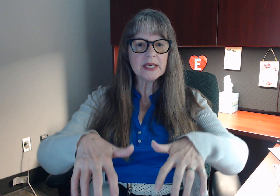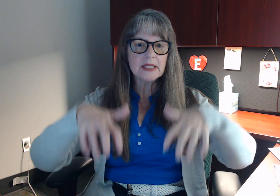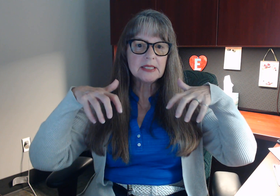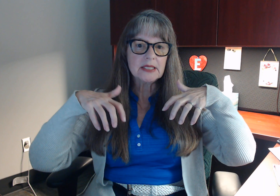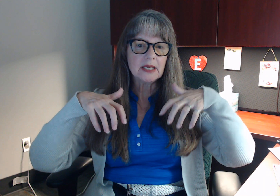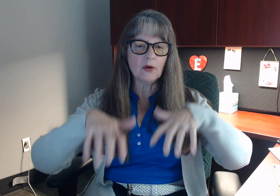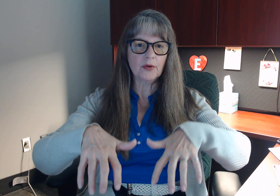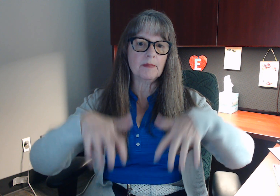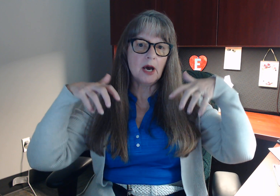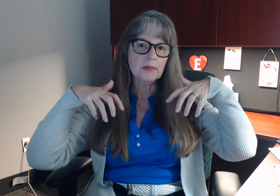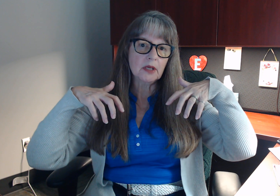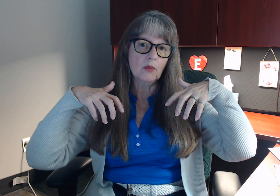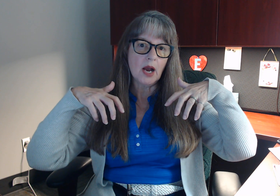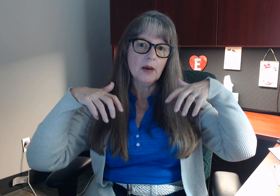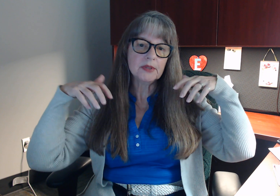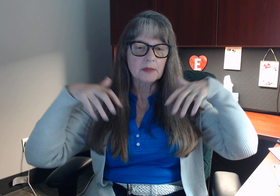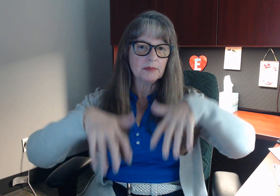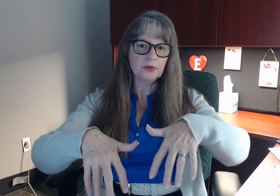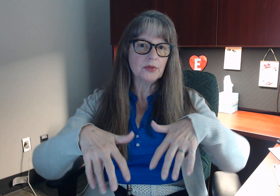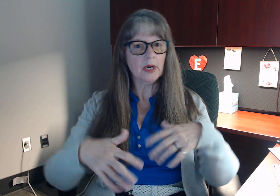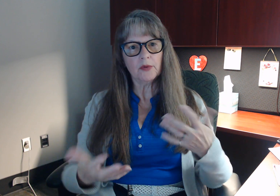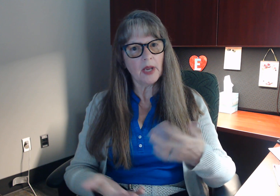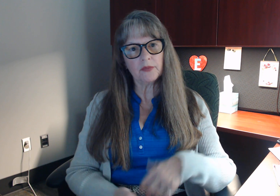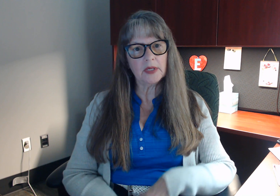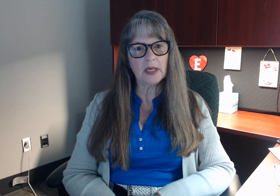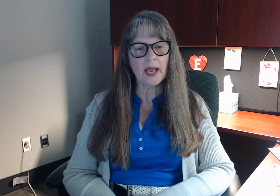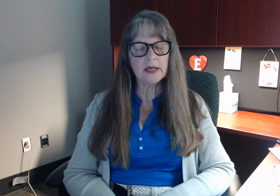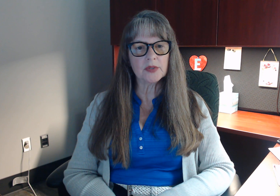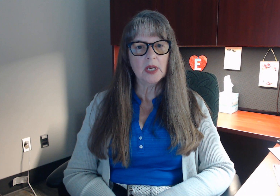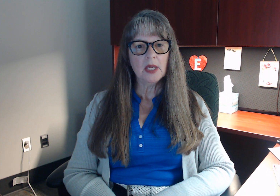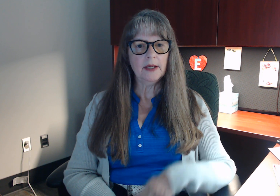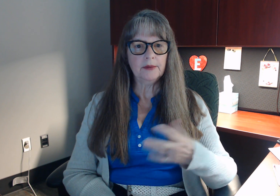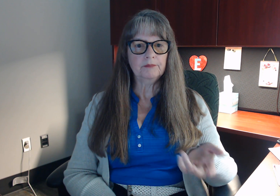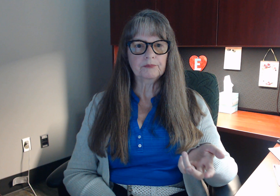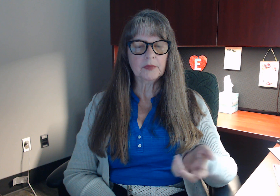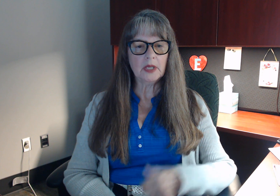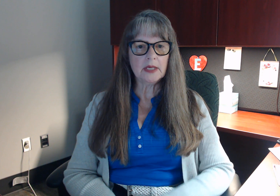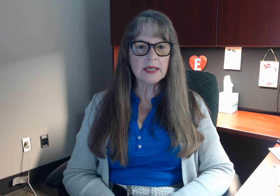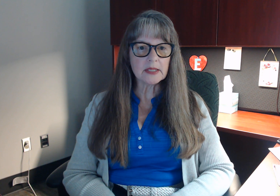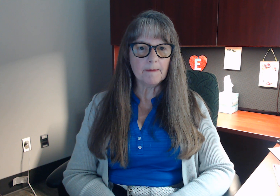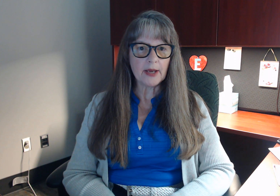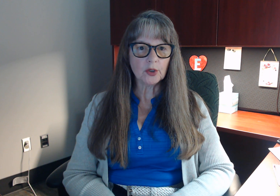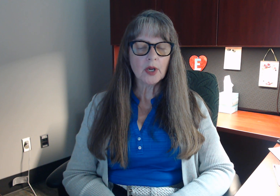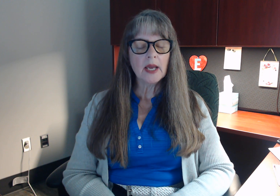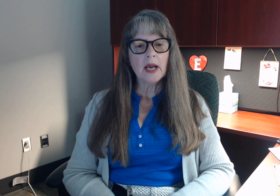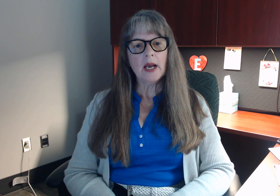tendency to go from the bottom and go up, and some people do the other. I don't think it has, it doesn't matter.